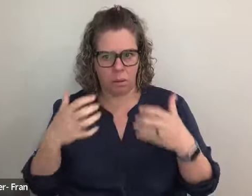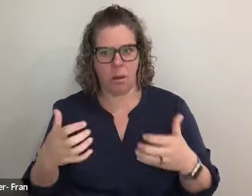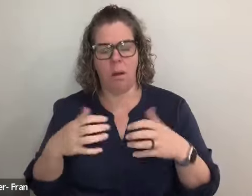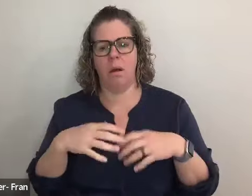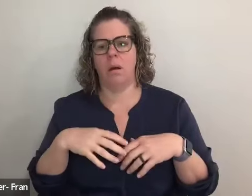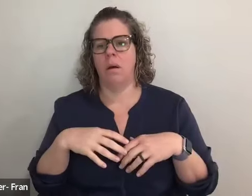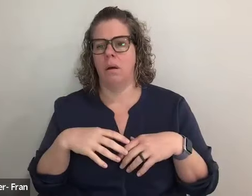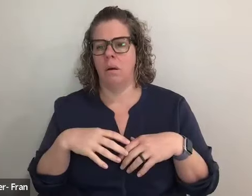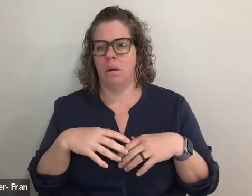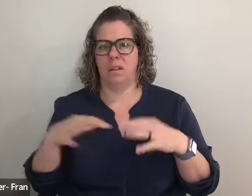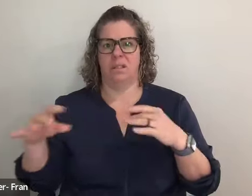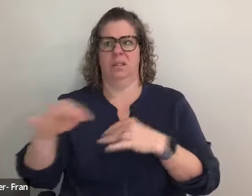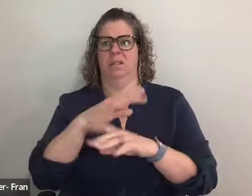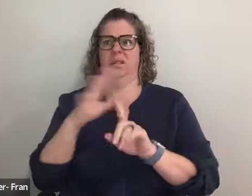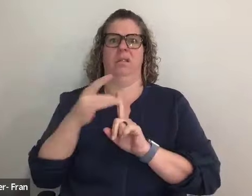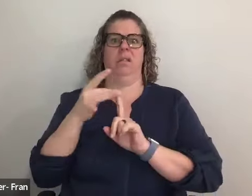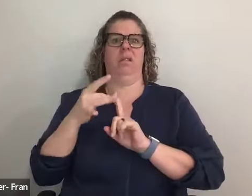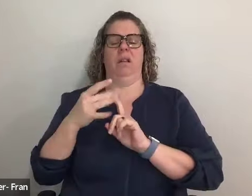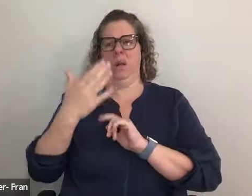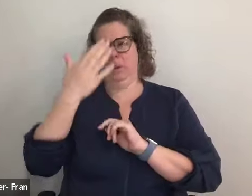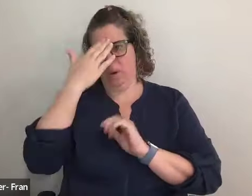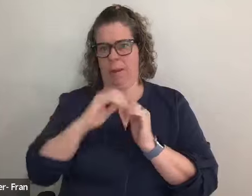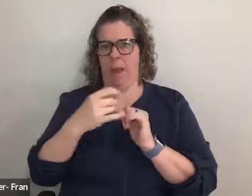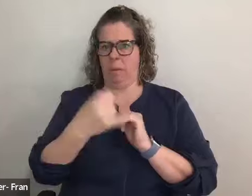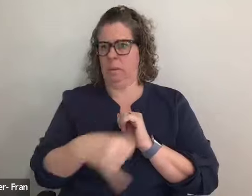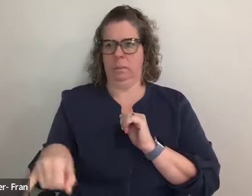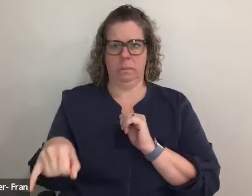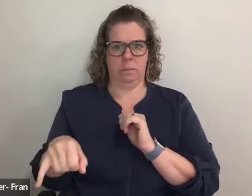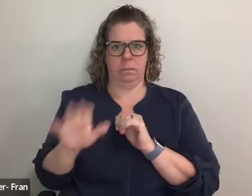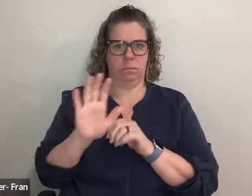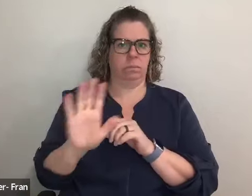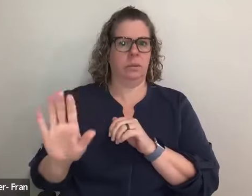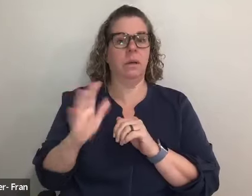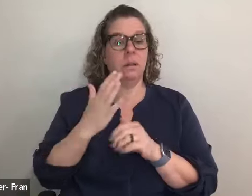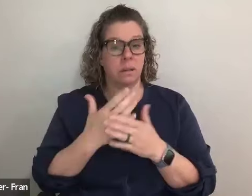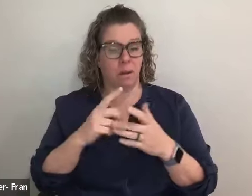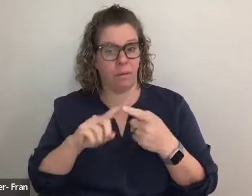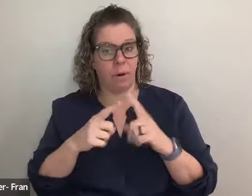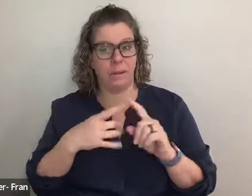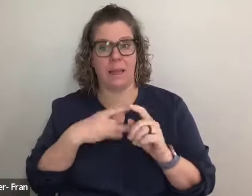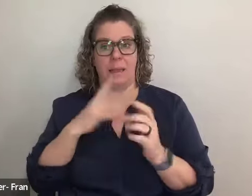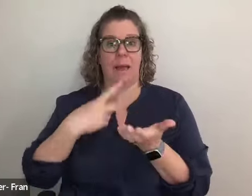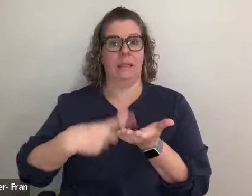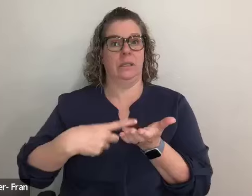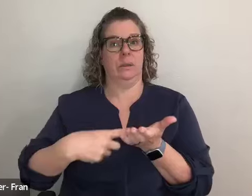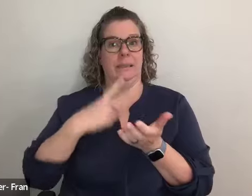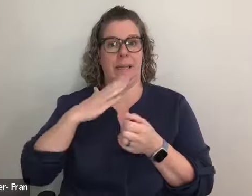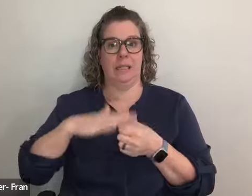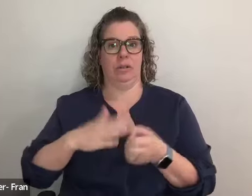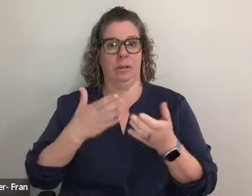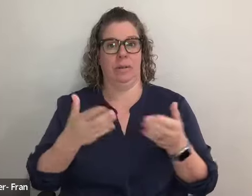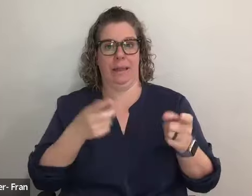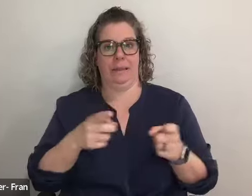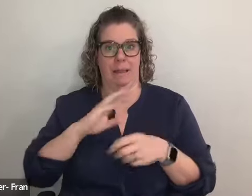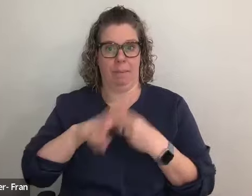and knowing how to set boundaries with that. I've got some friends that really like to talk about stressful things that are going on,